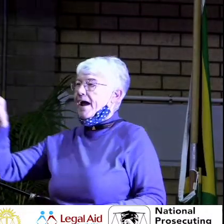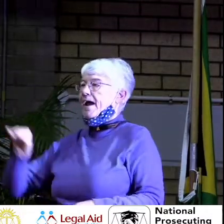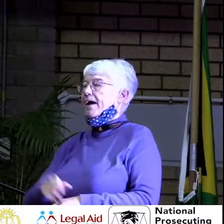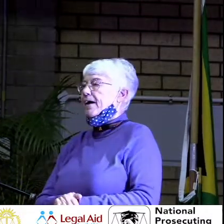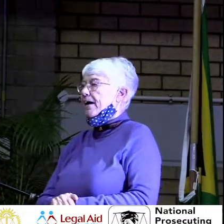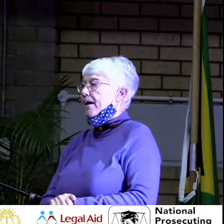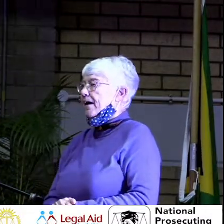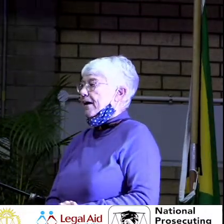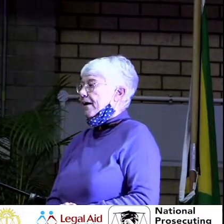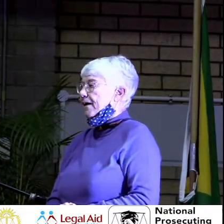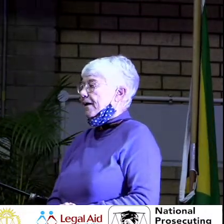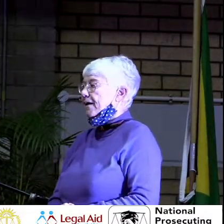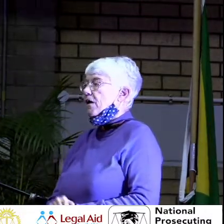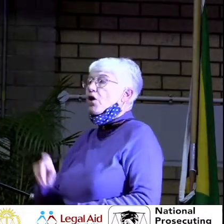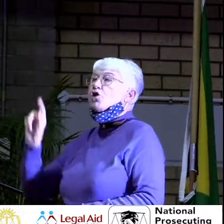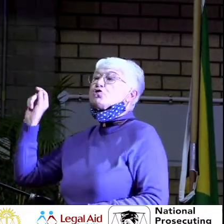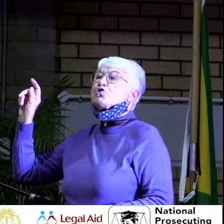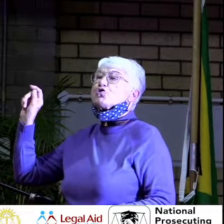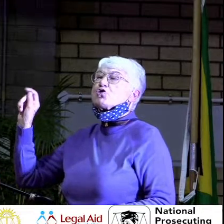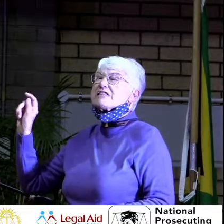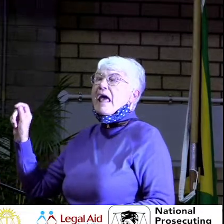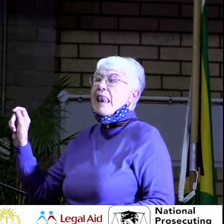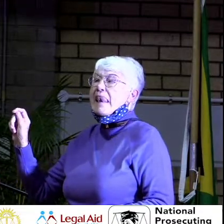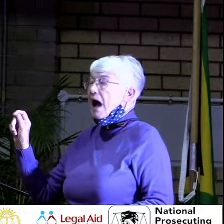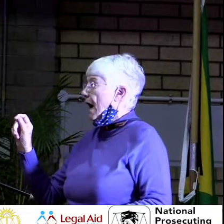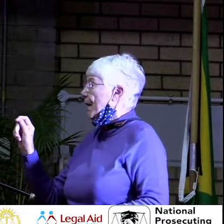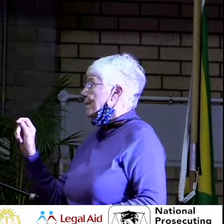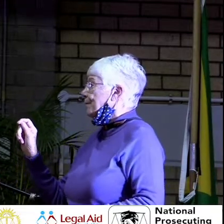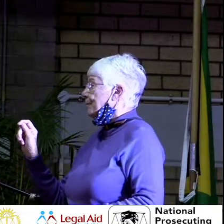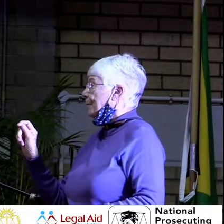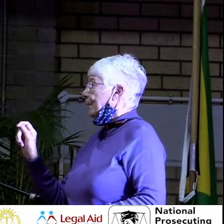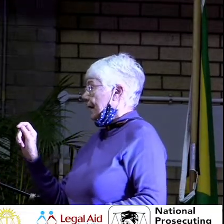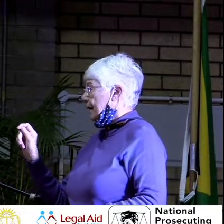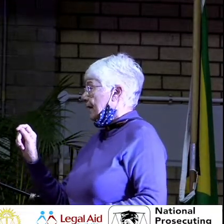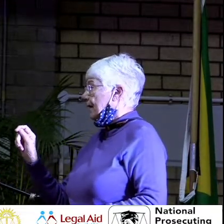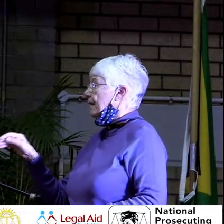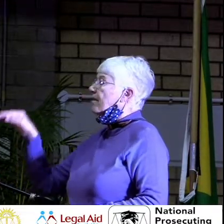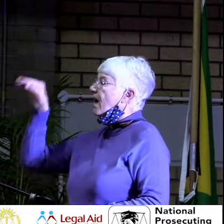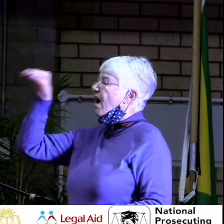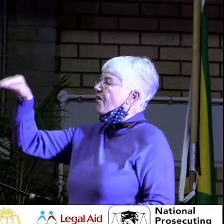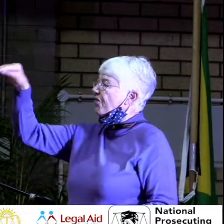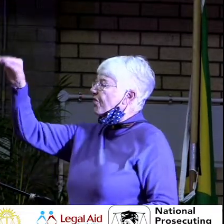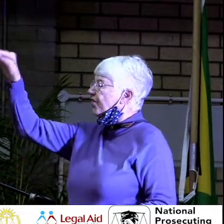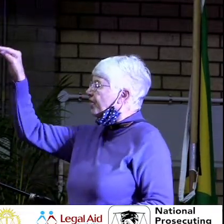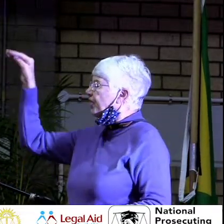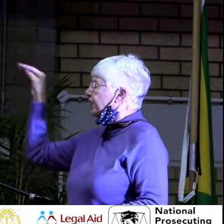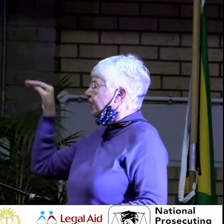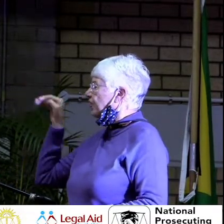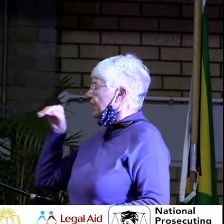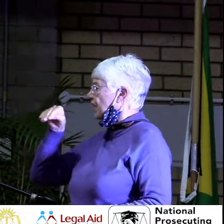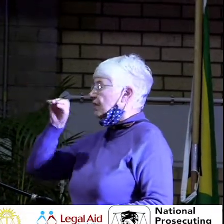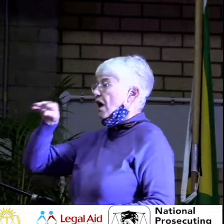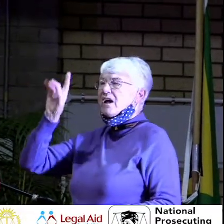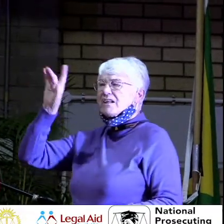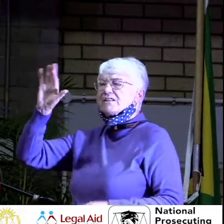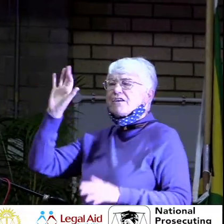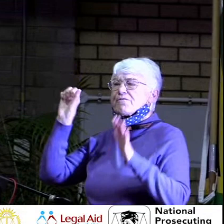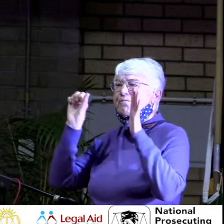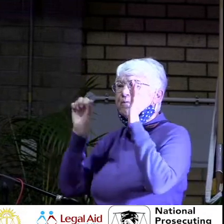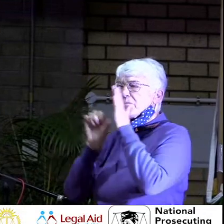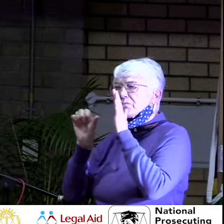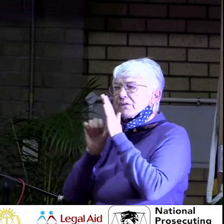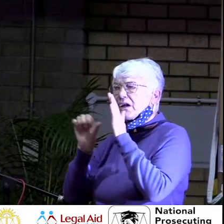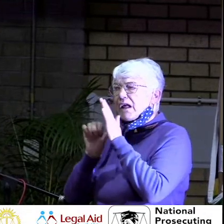center, Tutuzela, that post has been vacant for the past 6 years. It is such an important post, so who does the